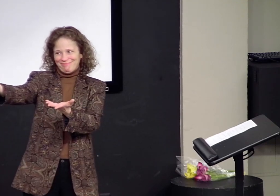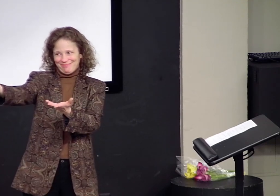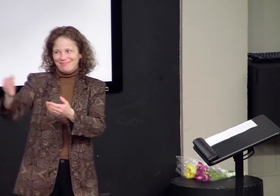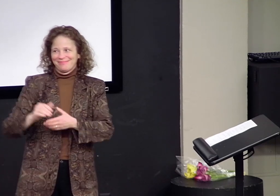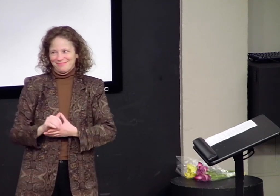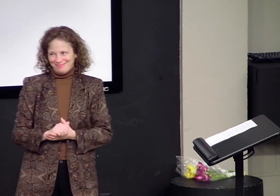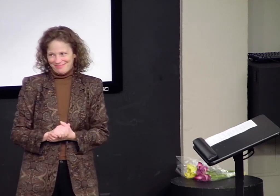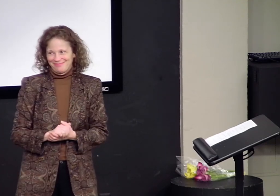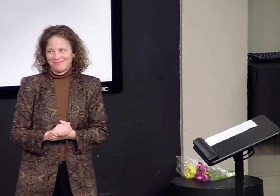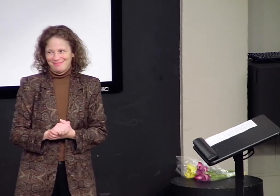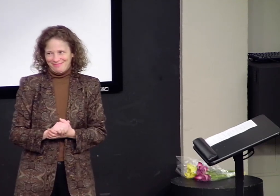today.